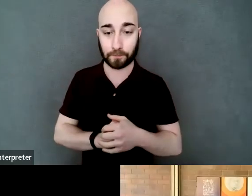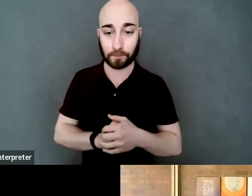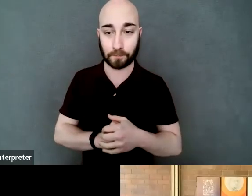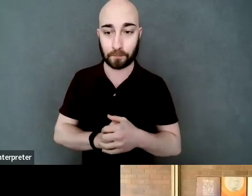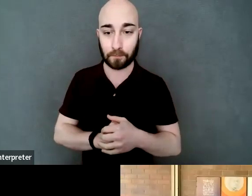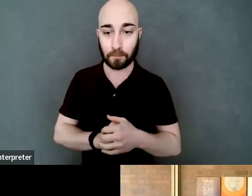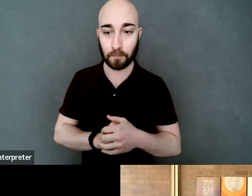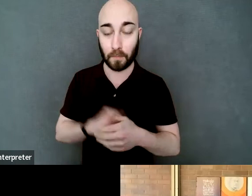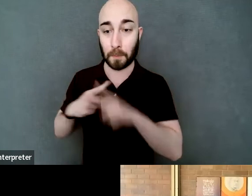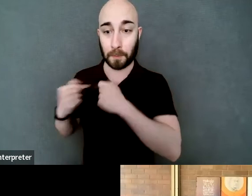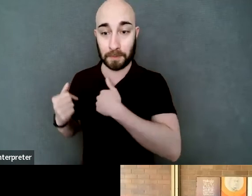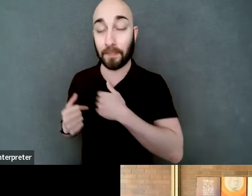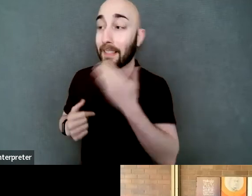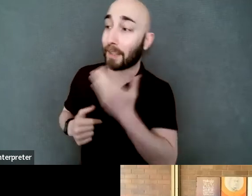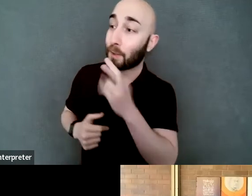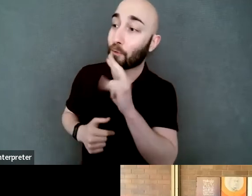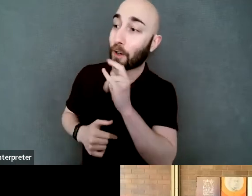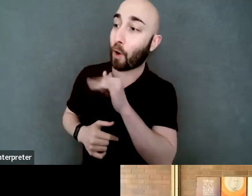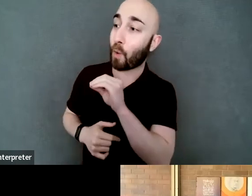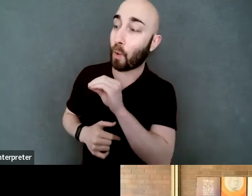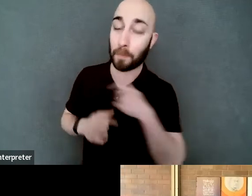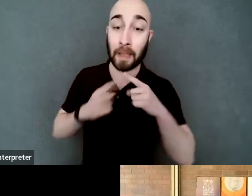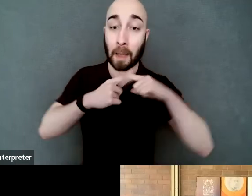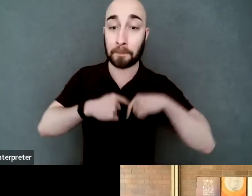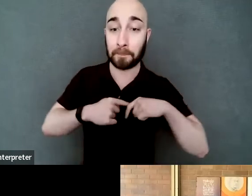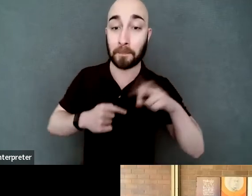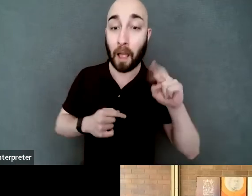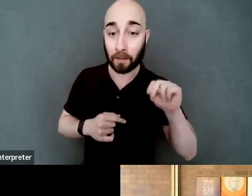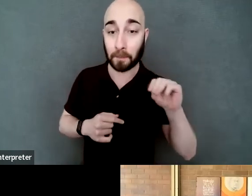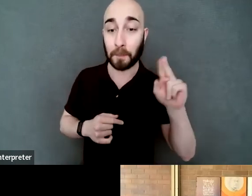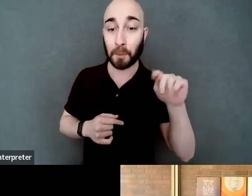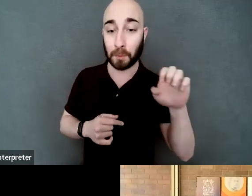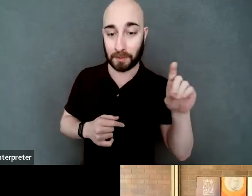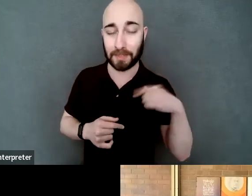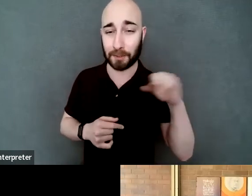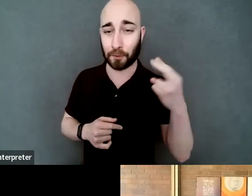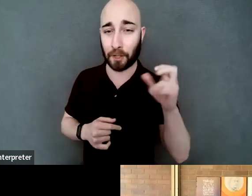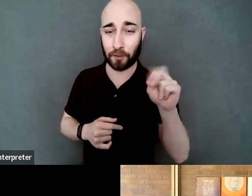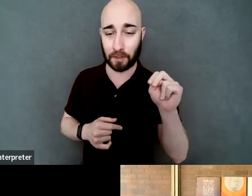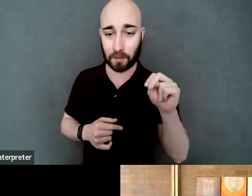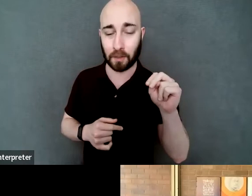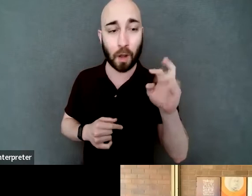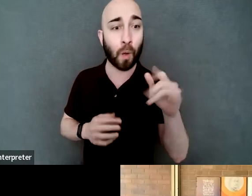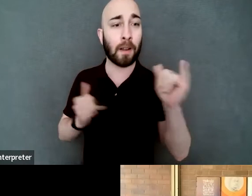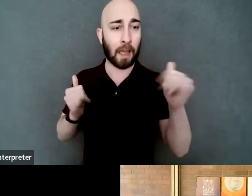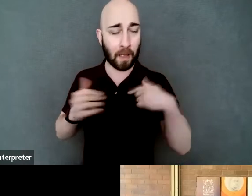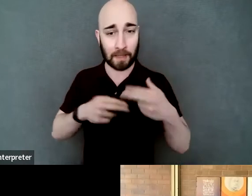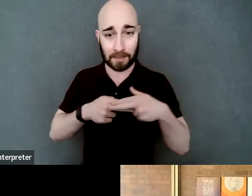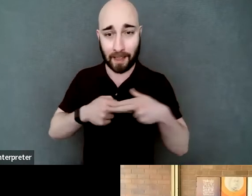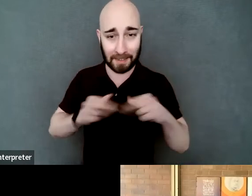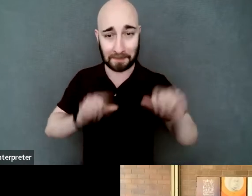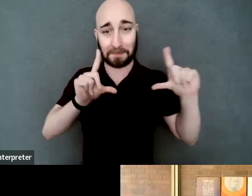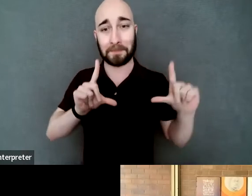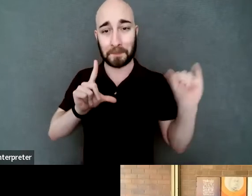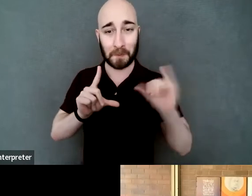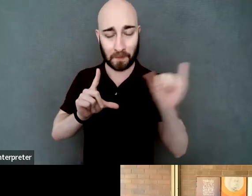Mute. Thank you, Ricardo. Now I'm on mute. You're very welcome. And I can also do the slides. So